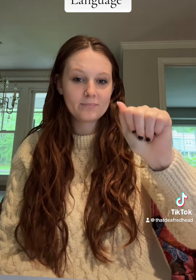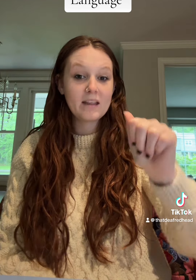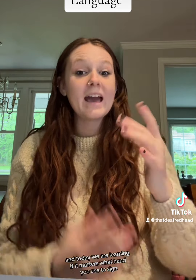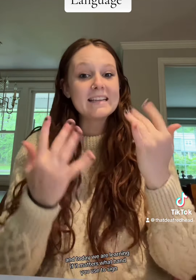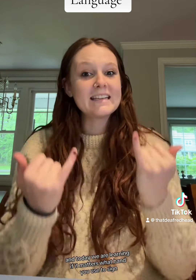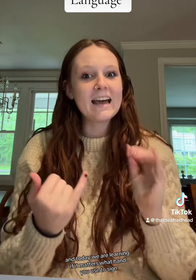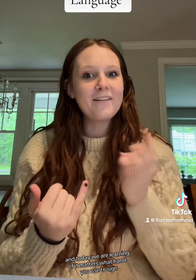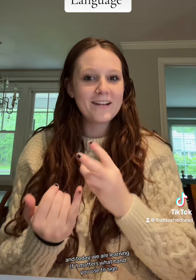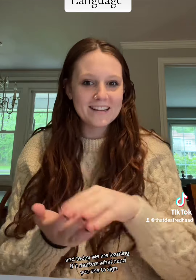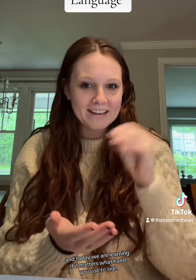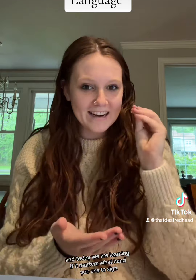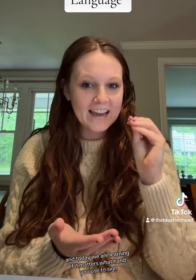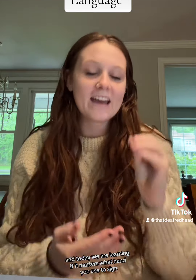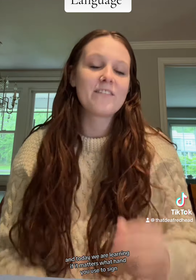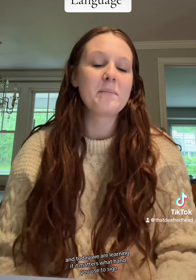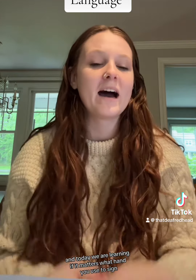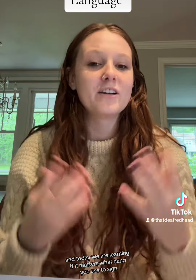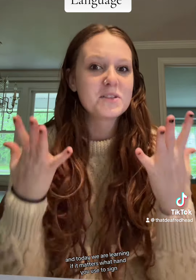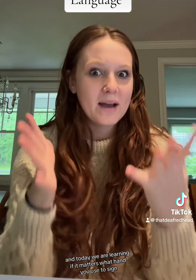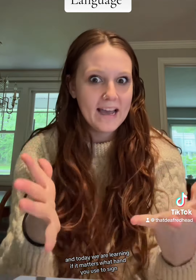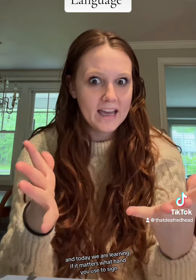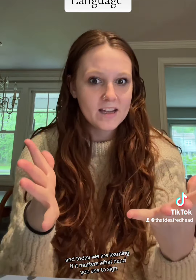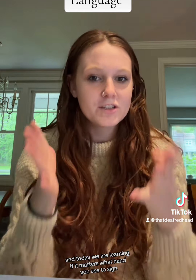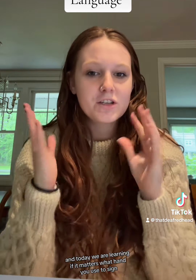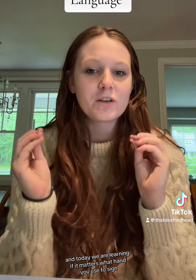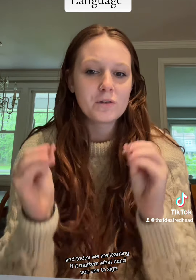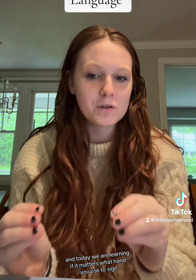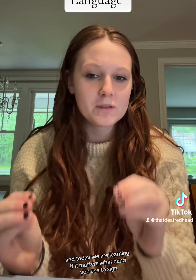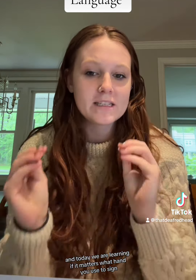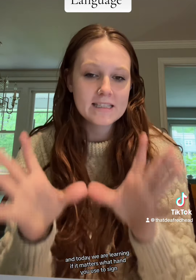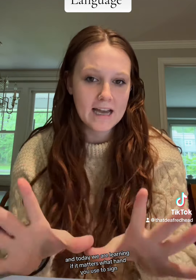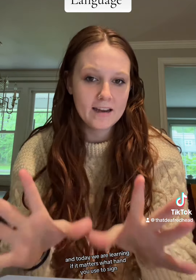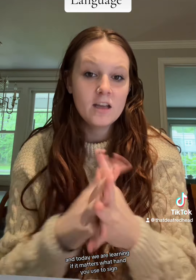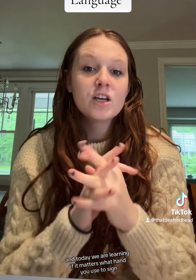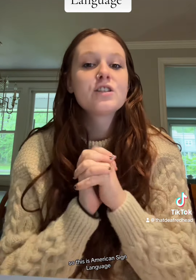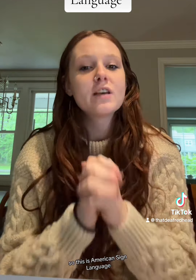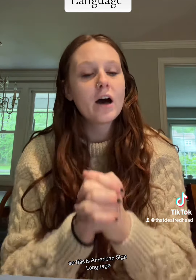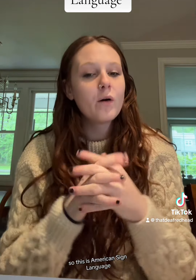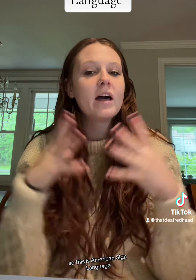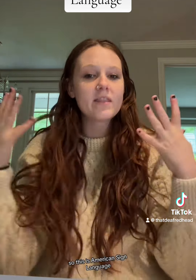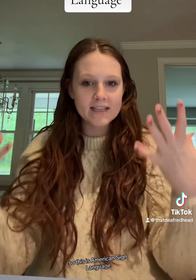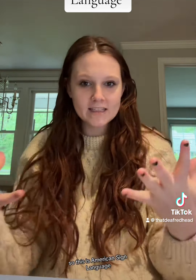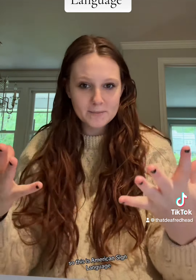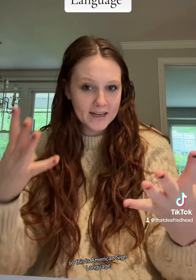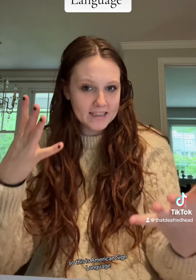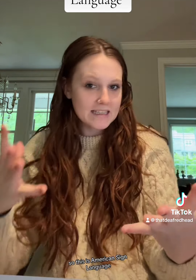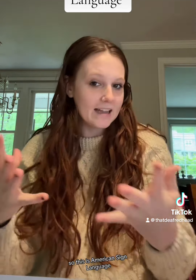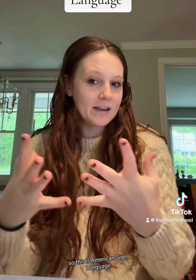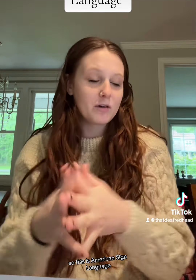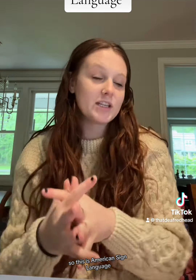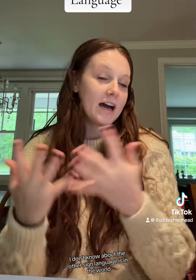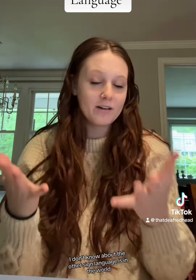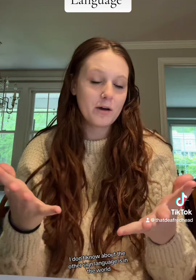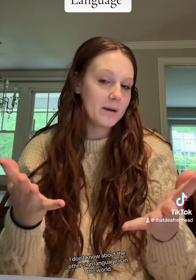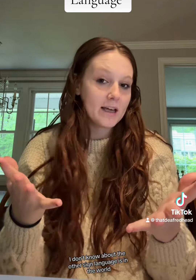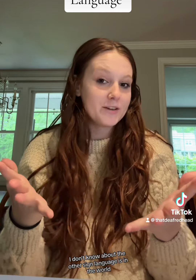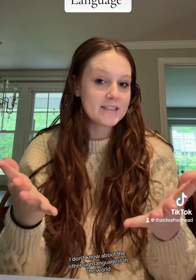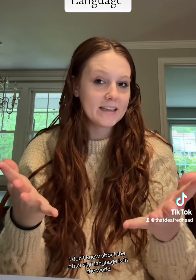And today we are learning if it matters what hand you use to sign. So this is American Sign Language. I don't know about the other sign